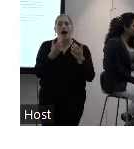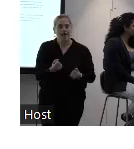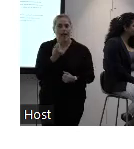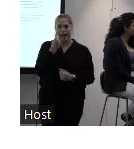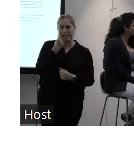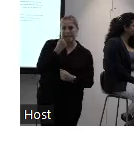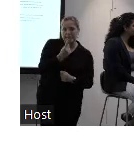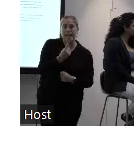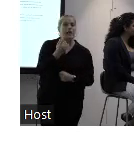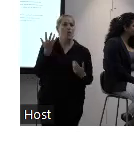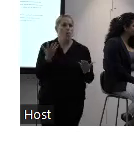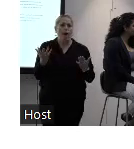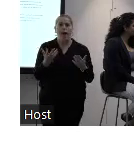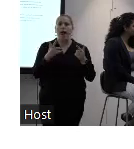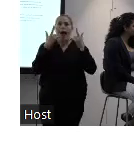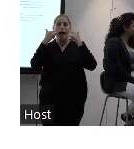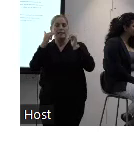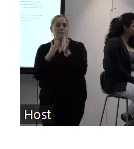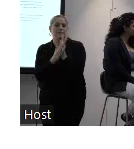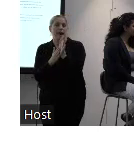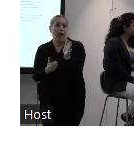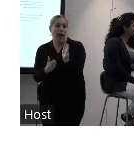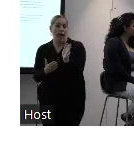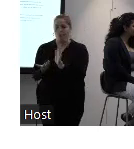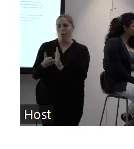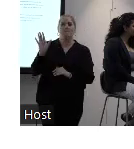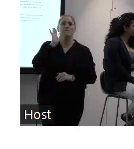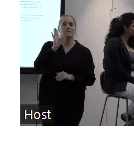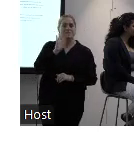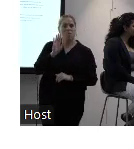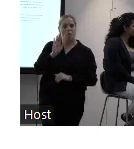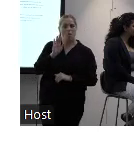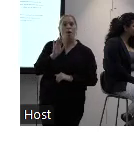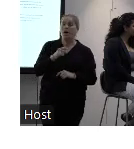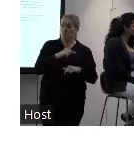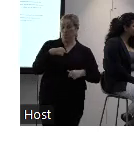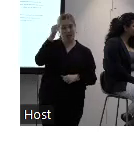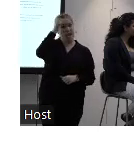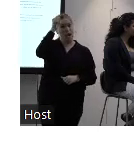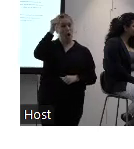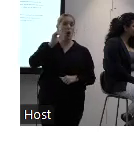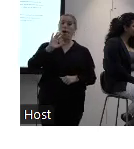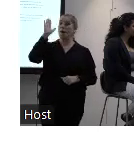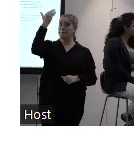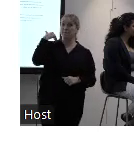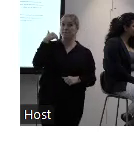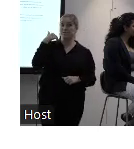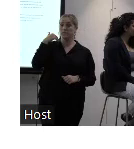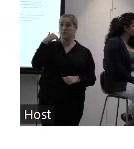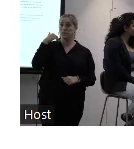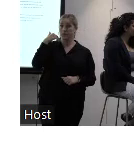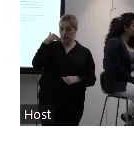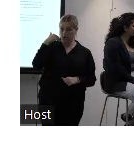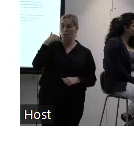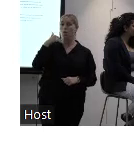are reported anecdotally. So we had solid research evidence to show that on average, less than half of children received